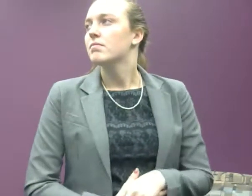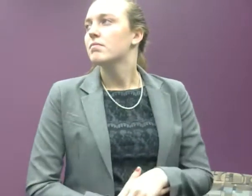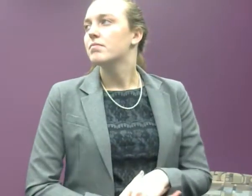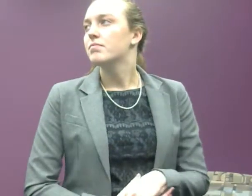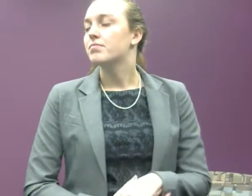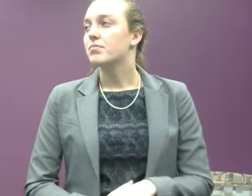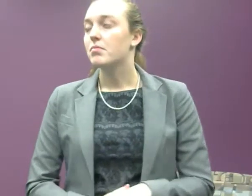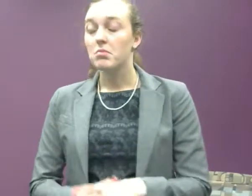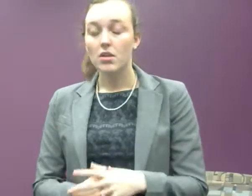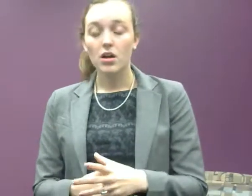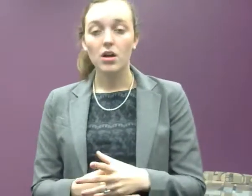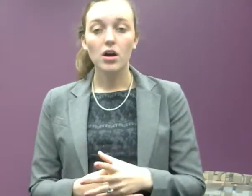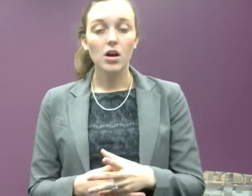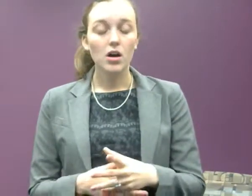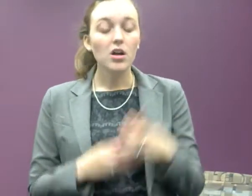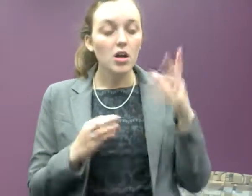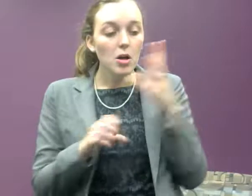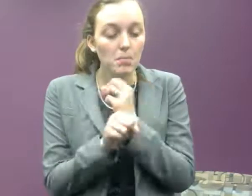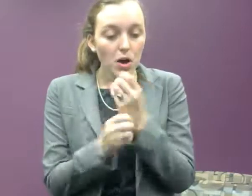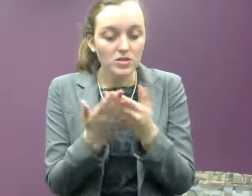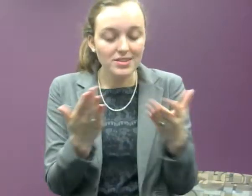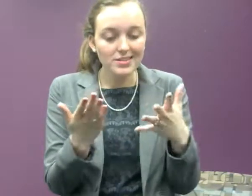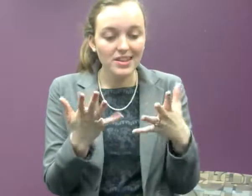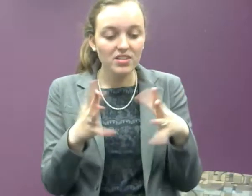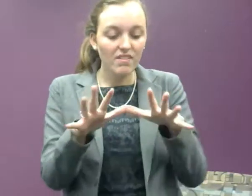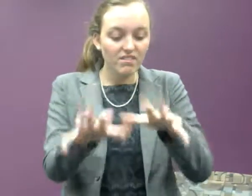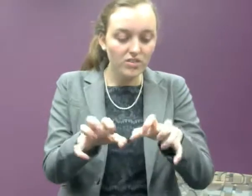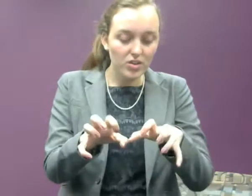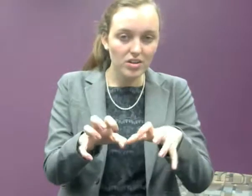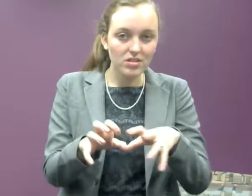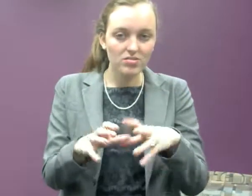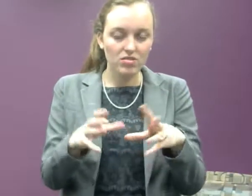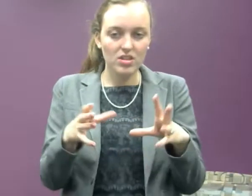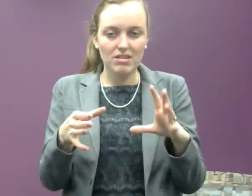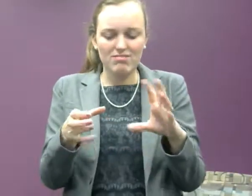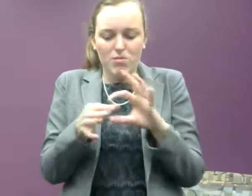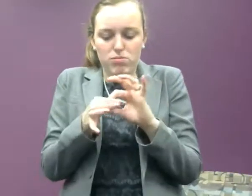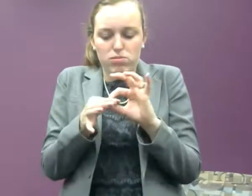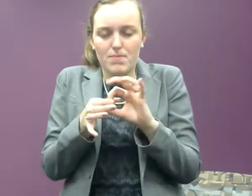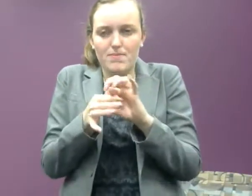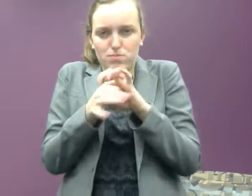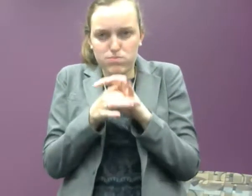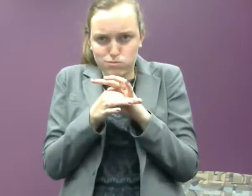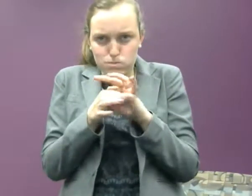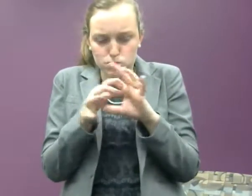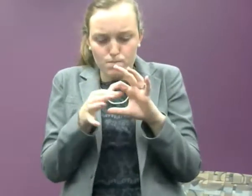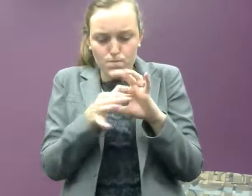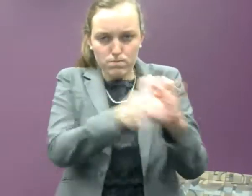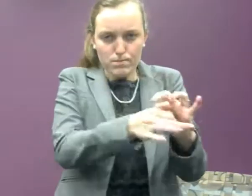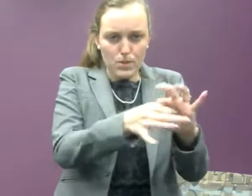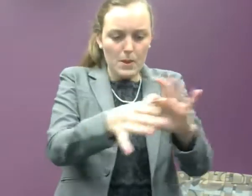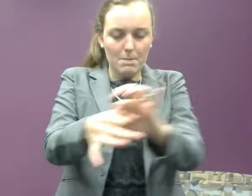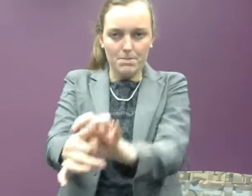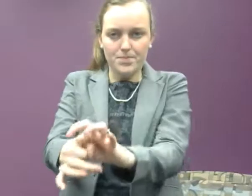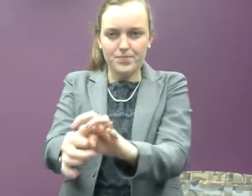substances freeze, they get closer together. Does that make sense? They get closer together because they slow down. When they're liquid, they're tumbling